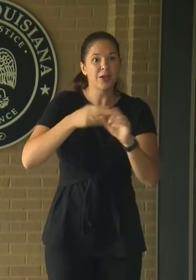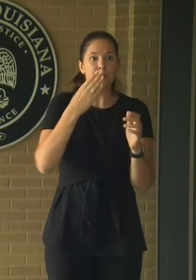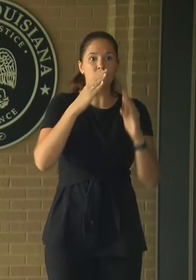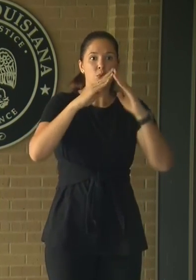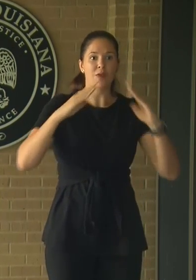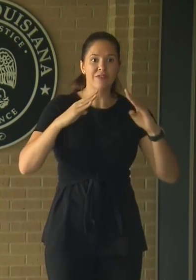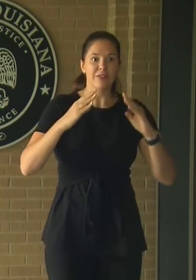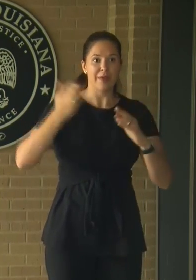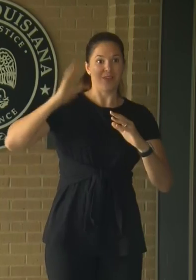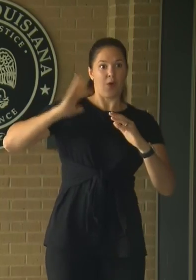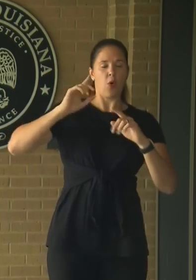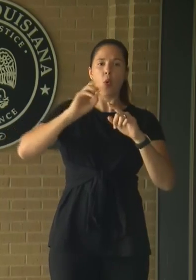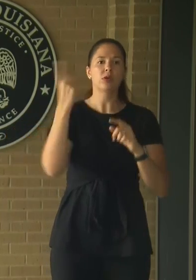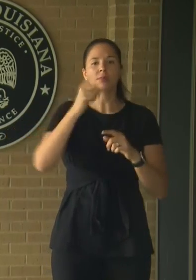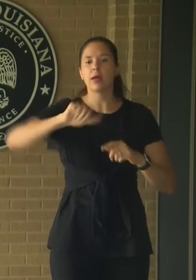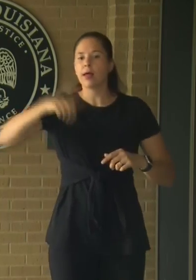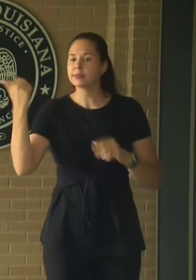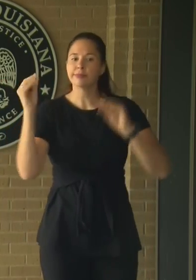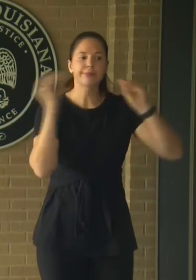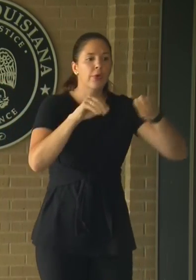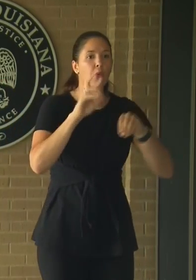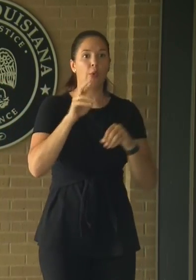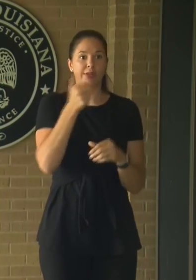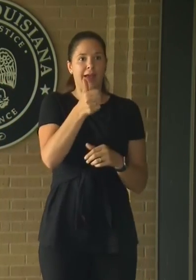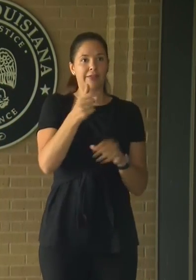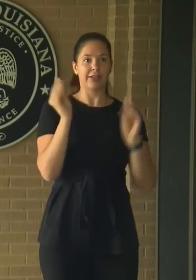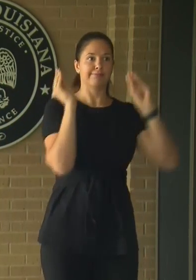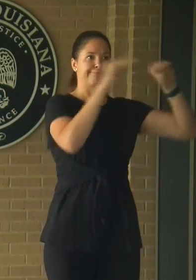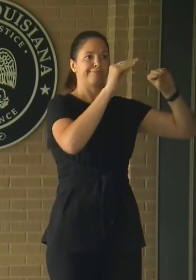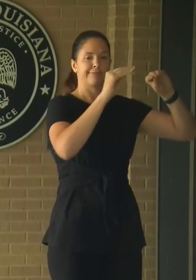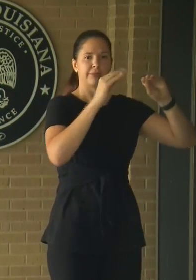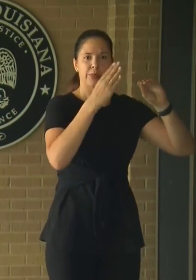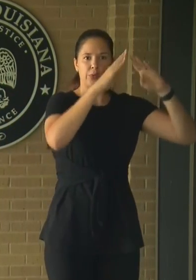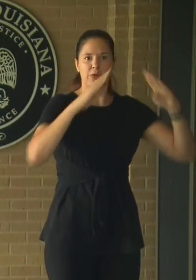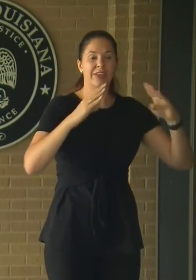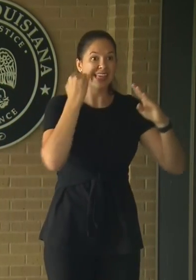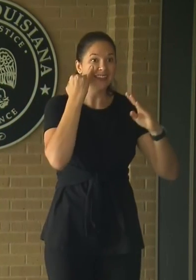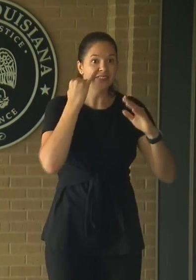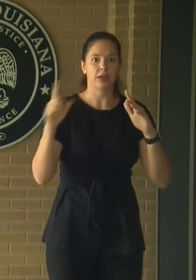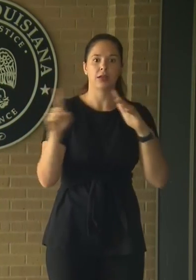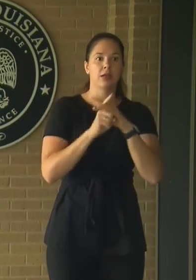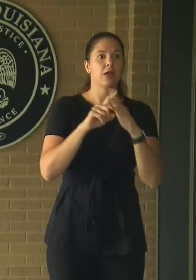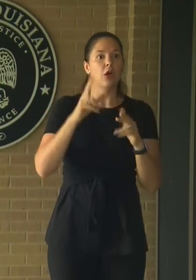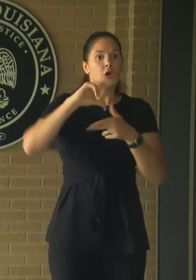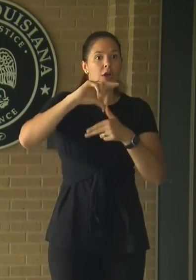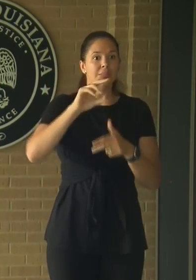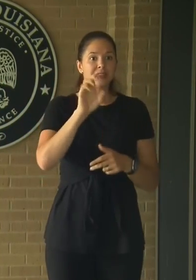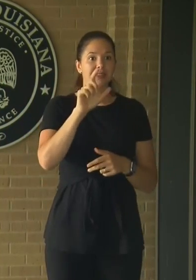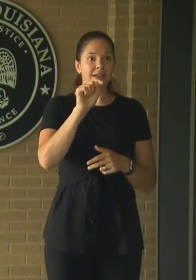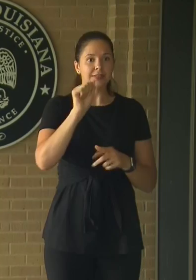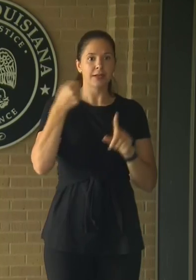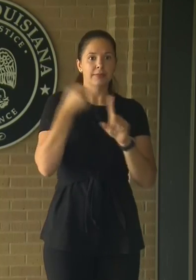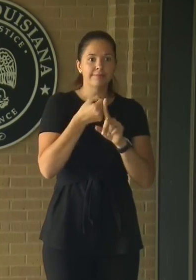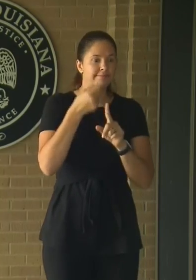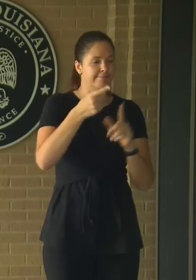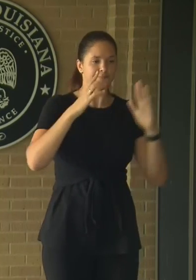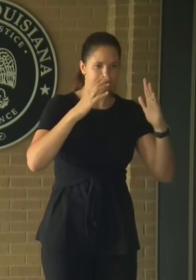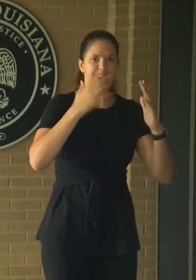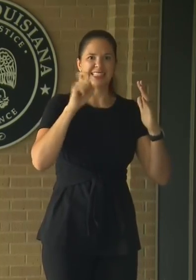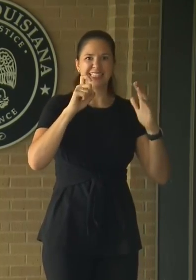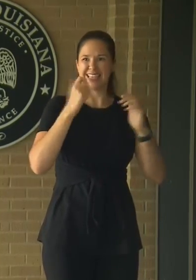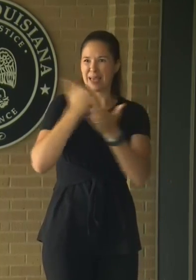whether some other person did it or you did it yourself, if because of Hurricane Delta, you continue to need work on